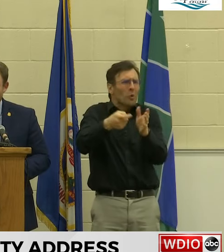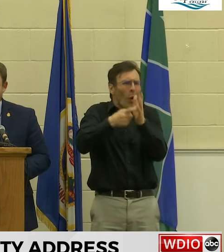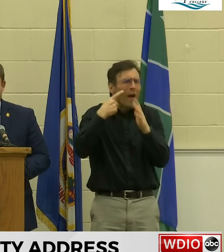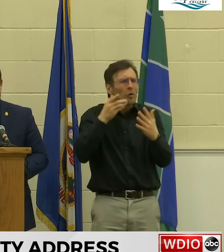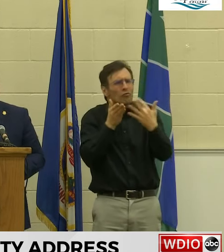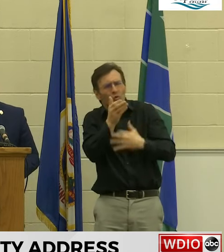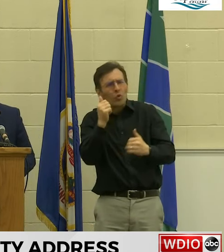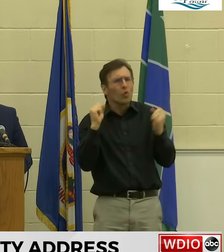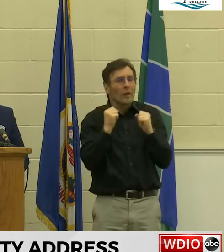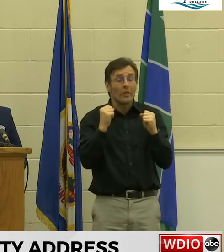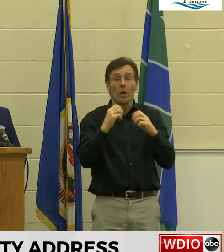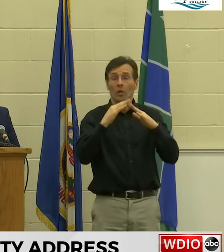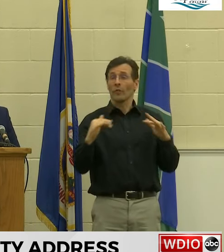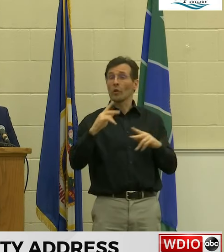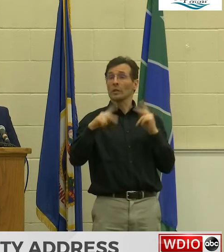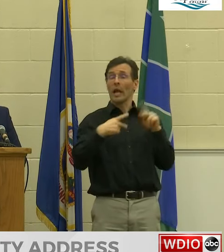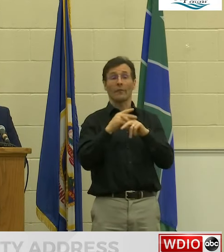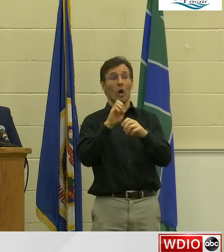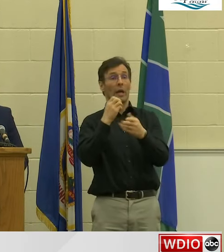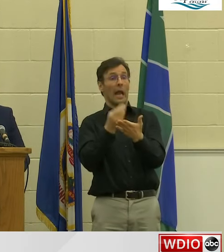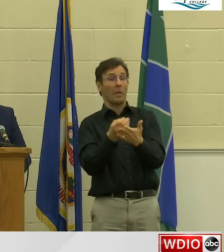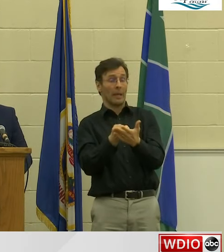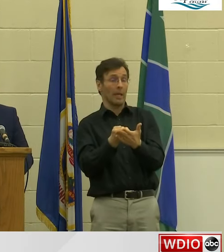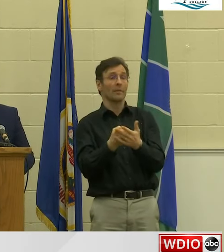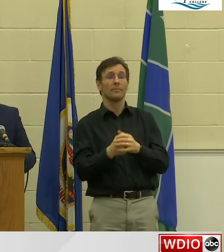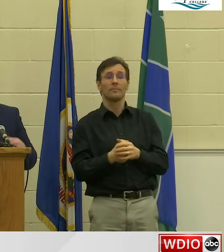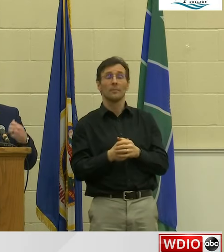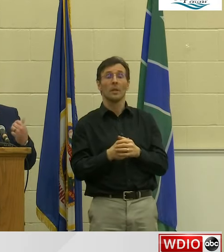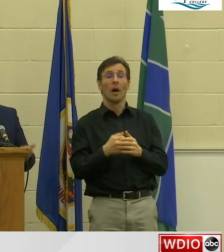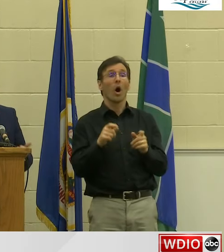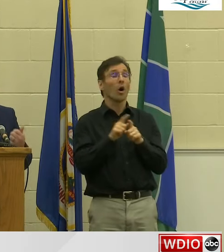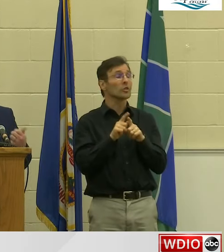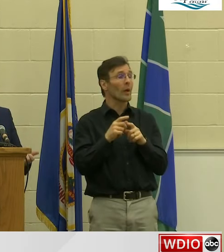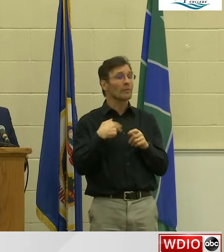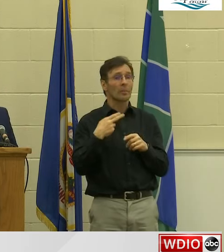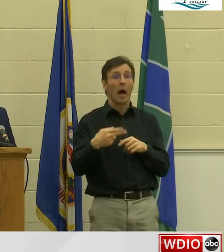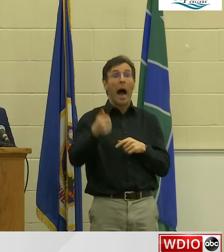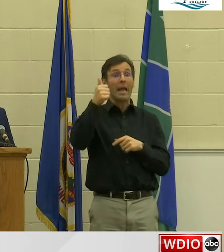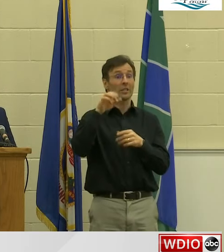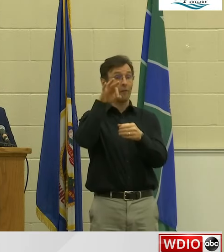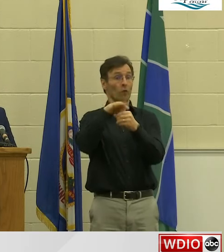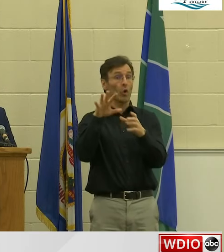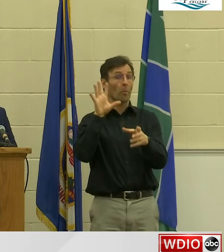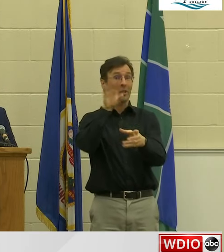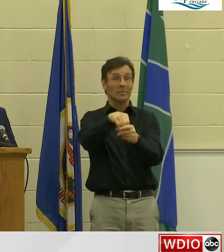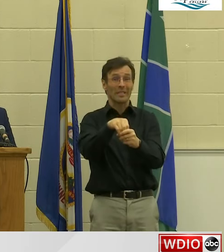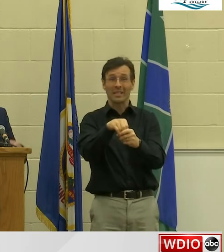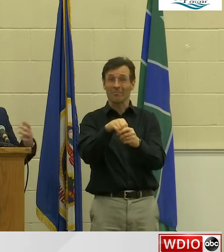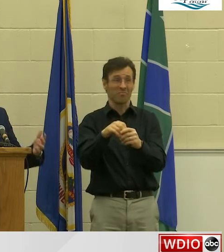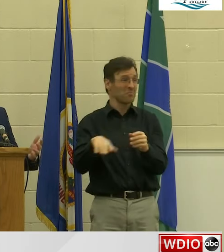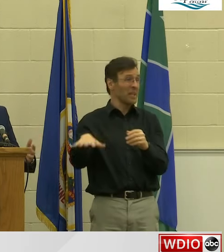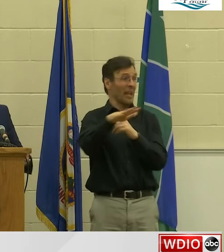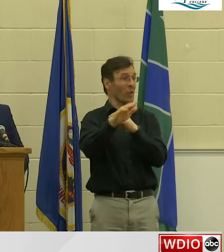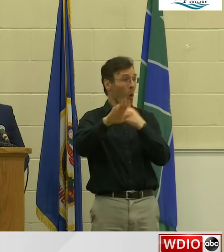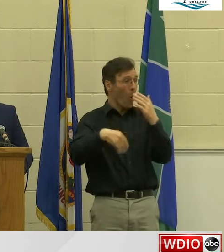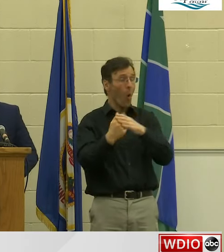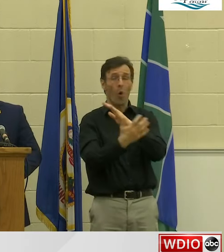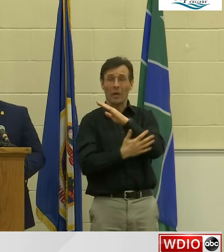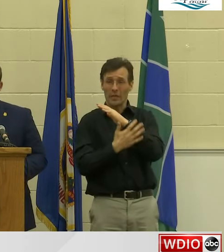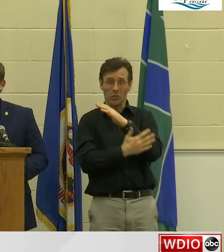local economy. And then I would also add a couple of others, and that would be that we have some of the highest voter participation rate in the country.